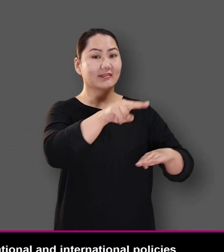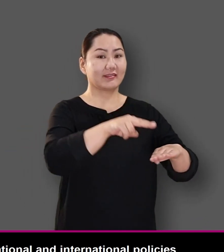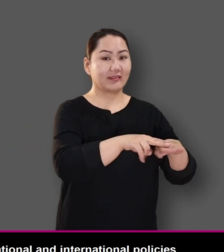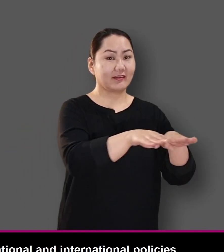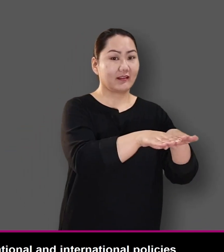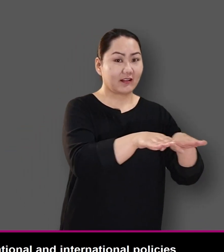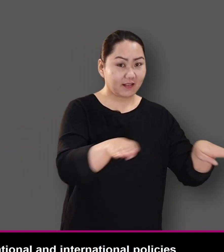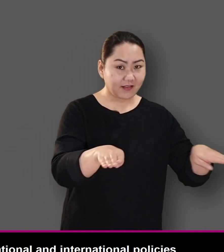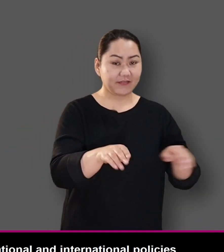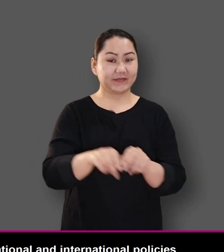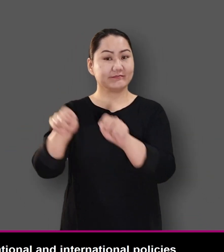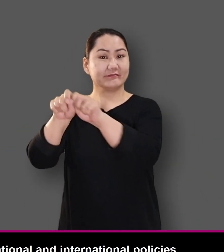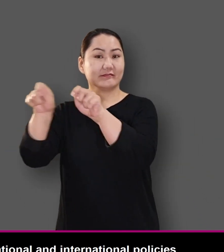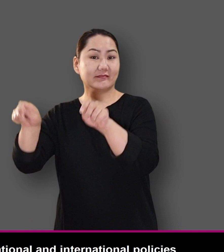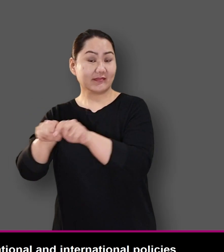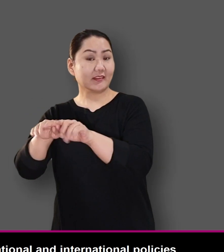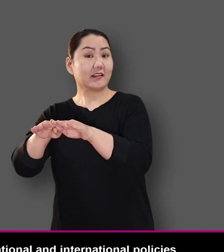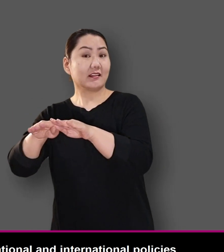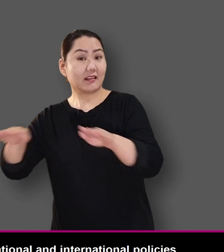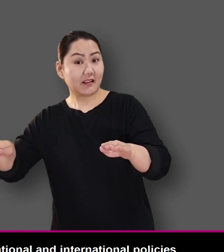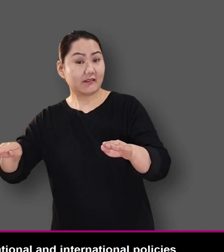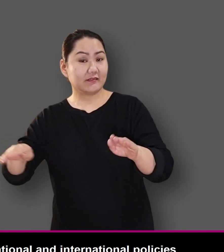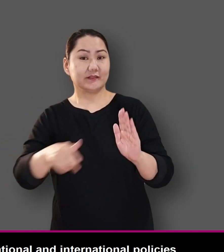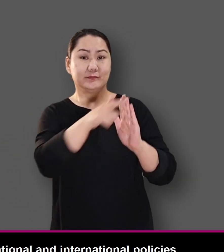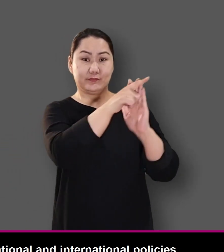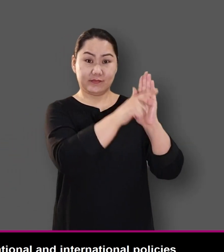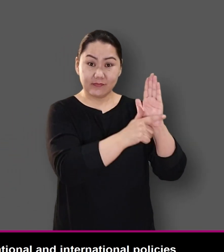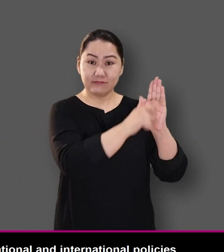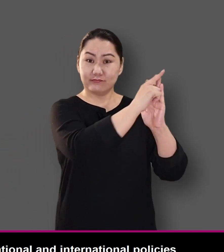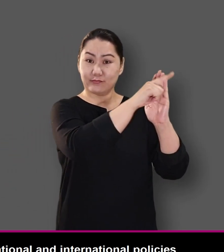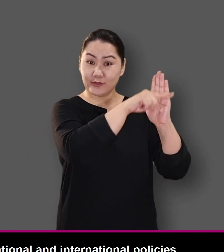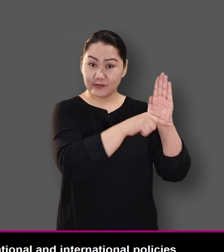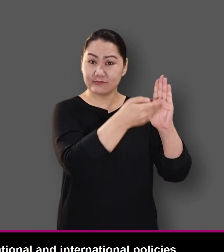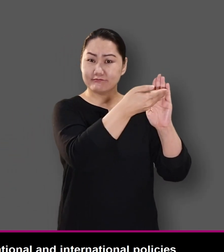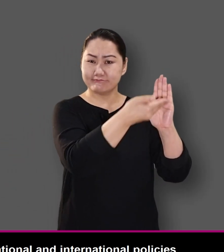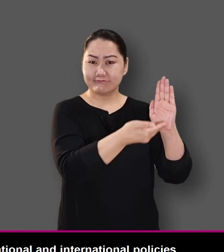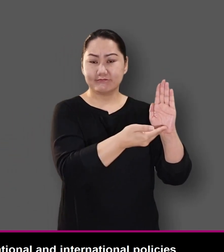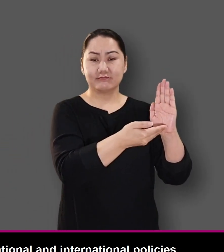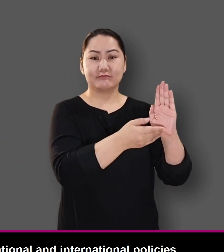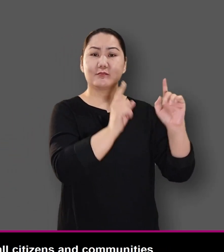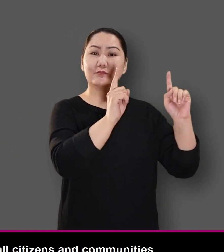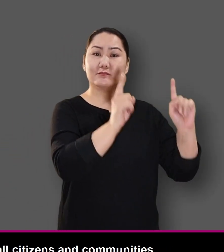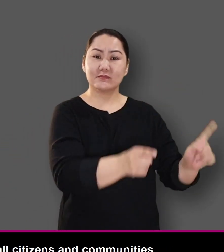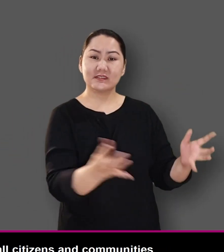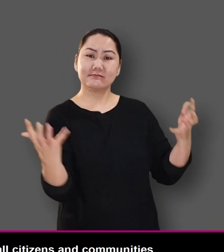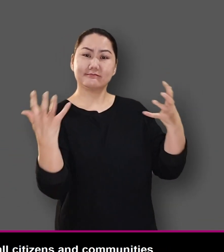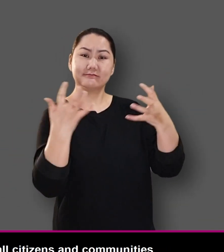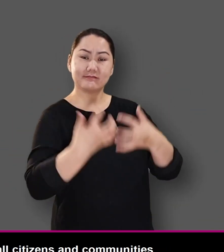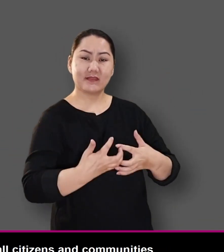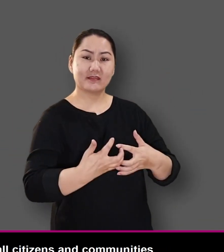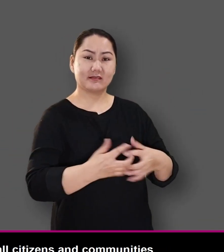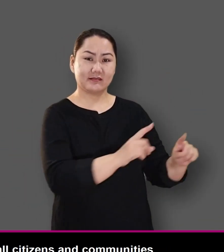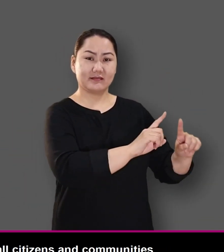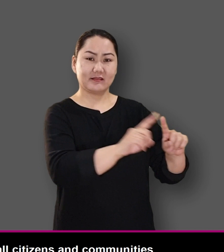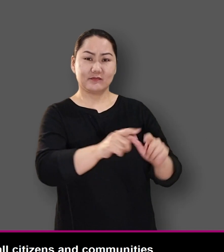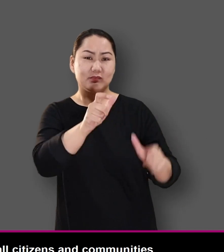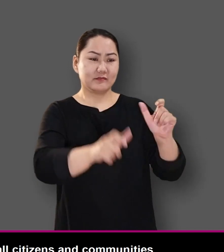we must work to ensure national and international policies are in the interests of all citizens and